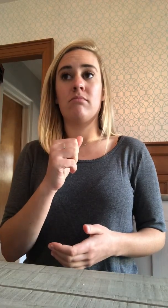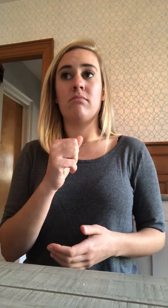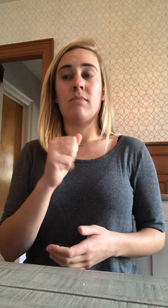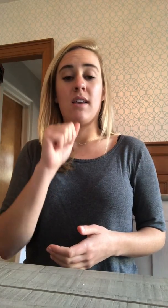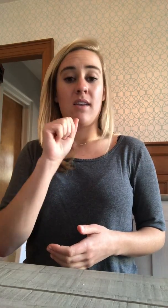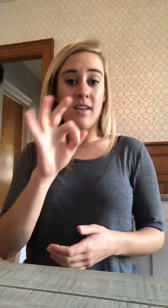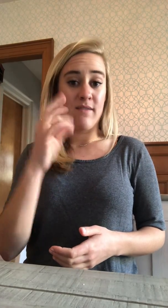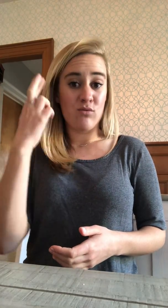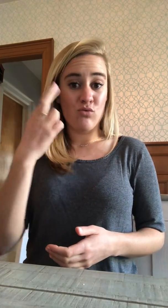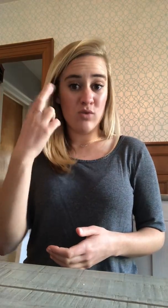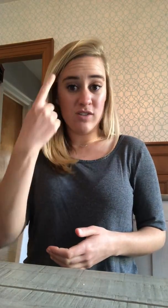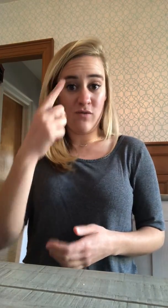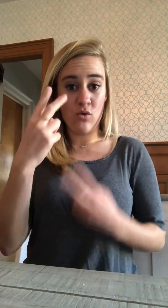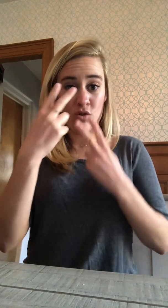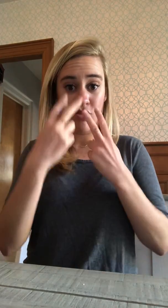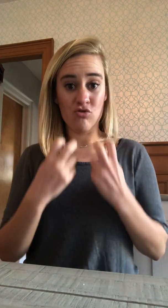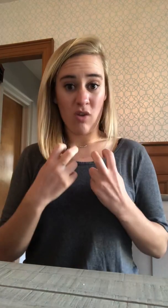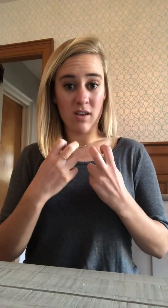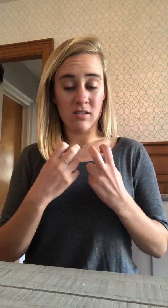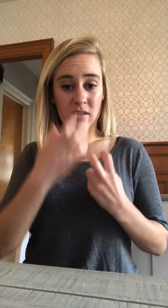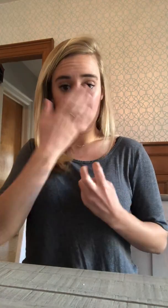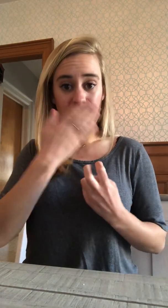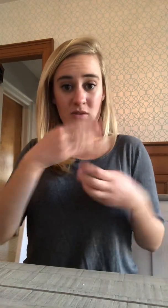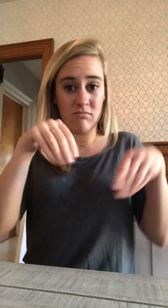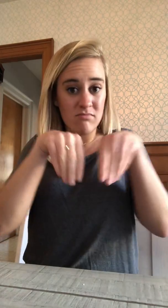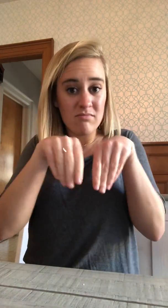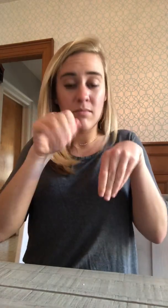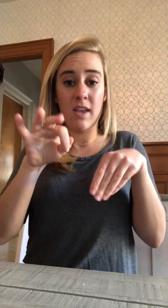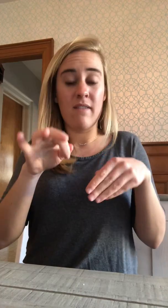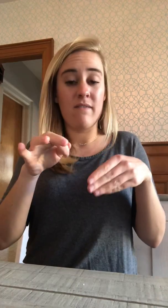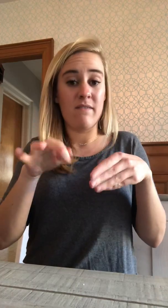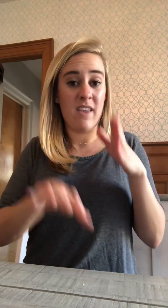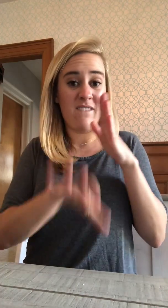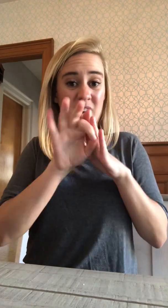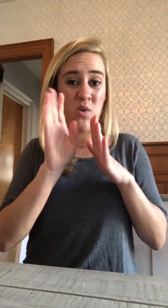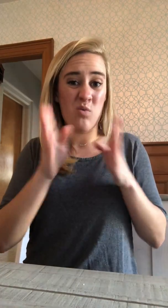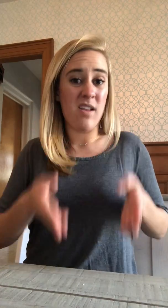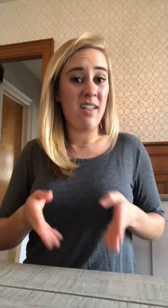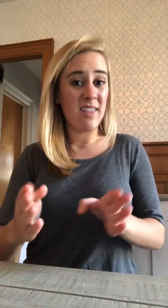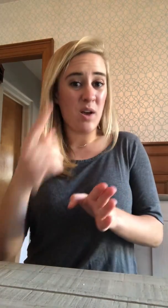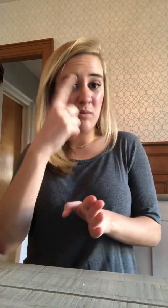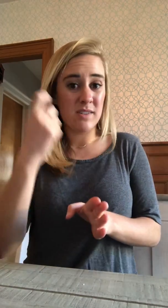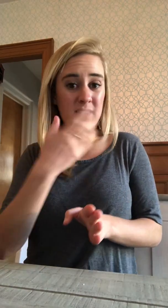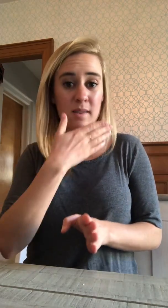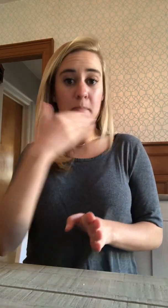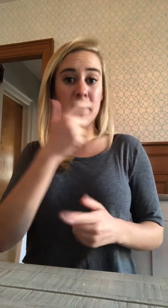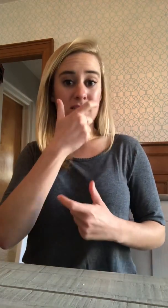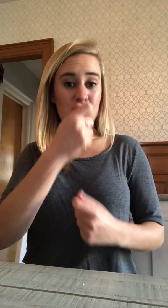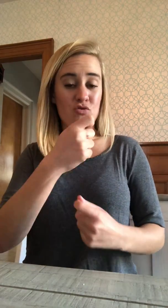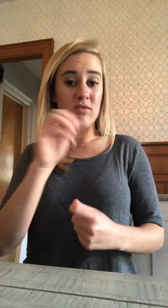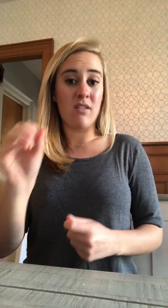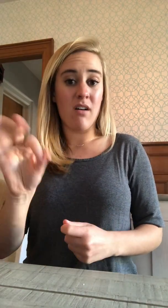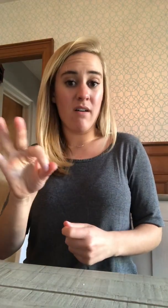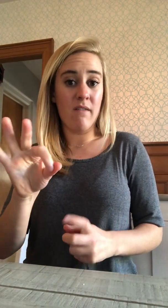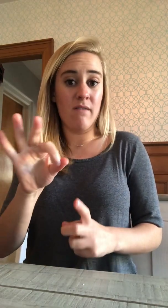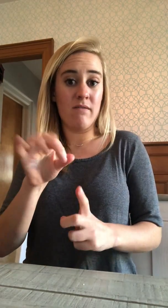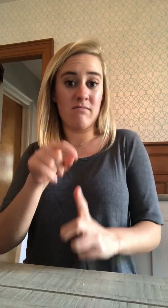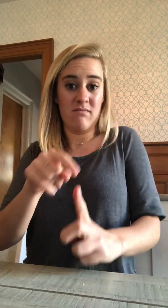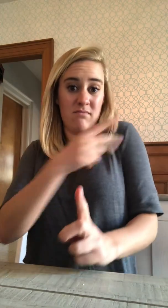teeth, if they find them, I would allow it, because I think that's in the best interest of the patient. If the